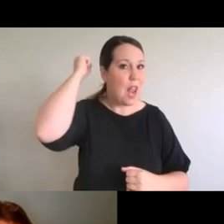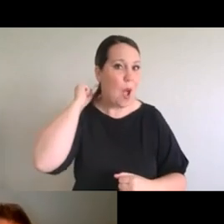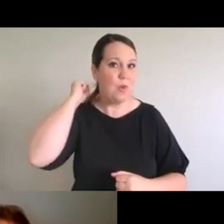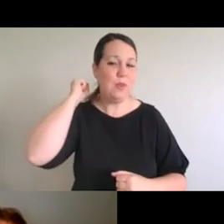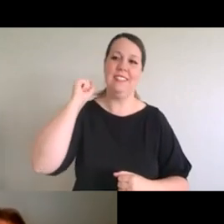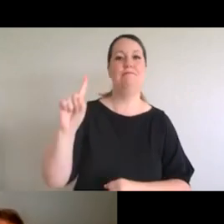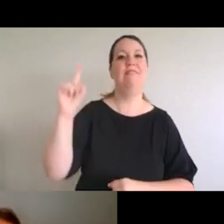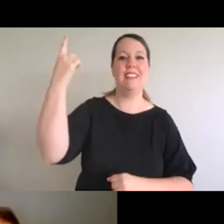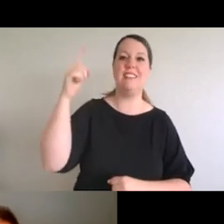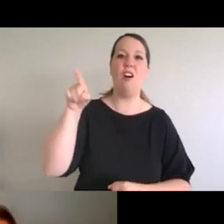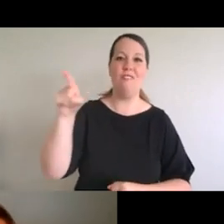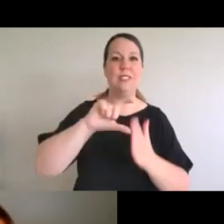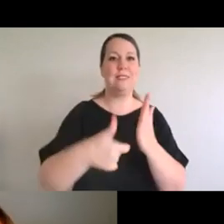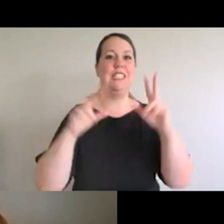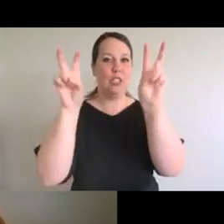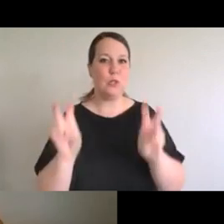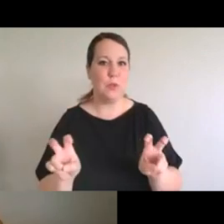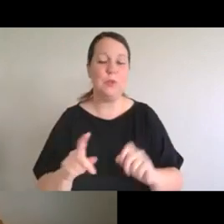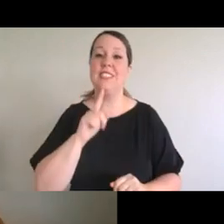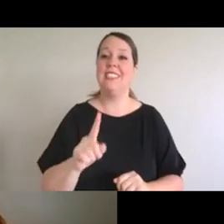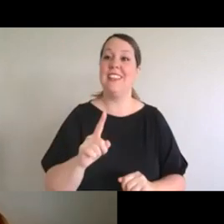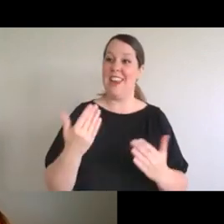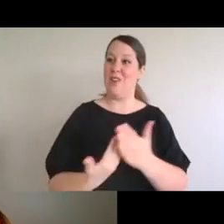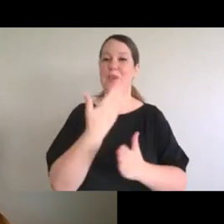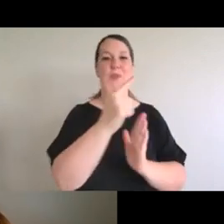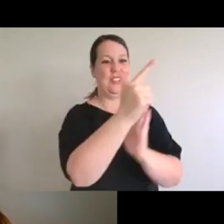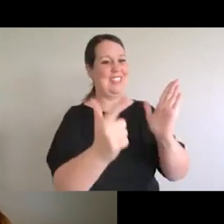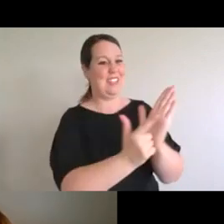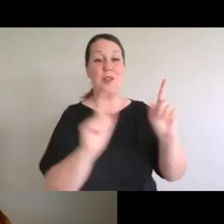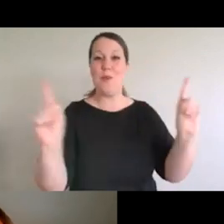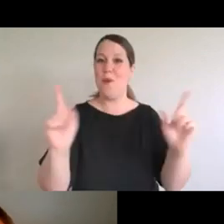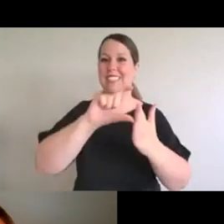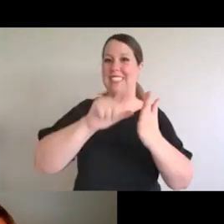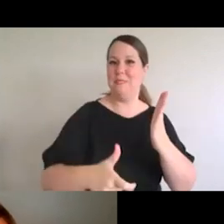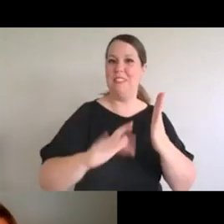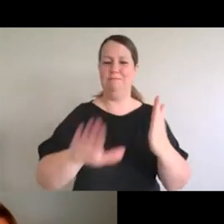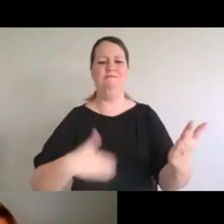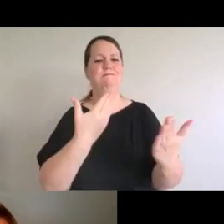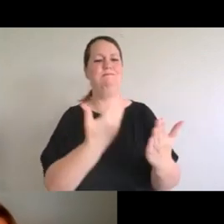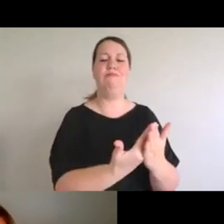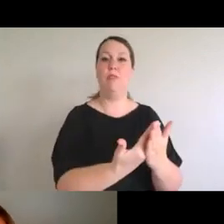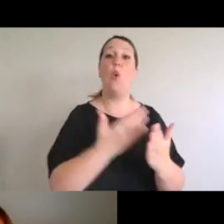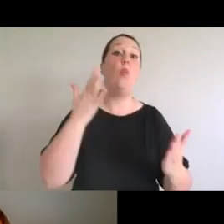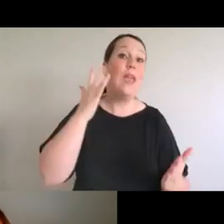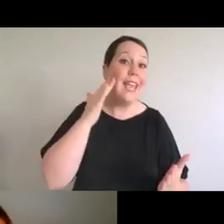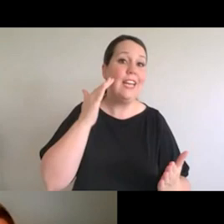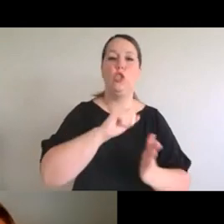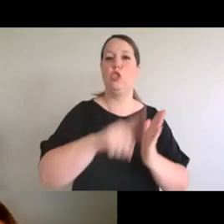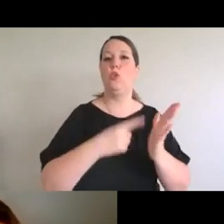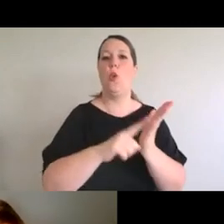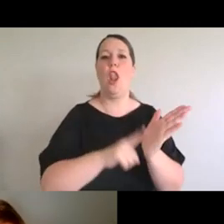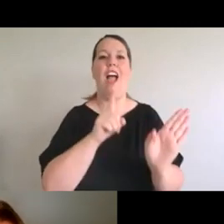that the government will introduce accessibility legislation into Parliament by July 2020.